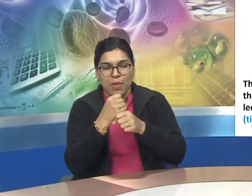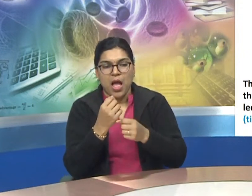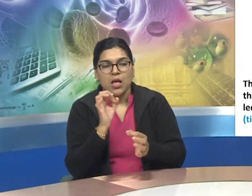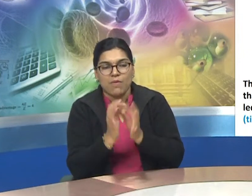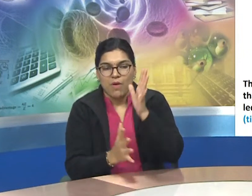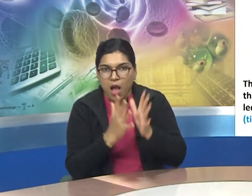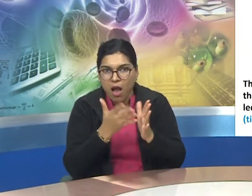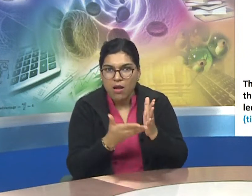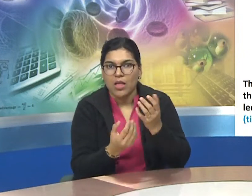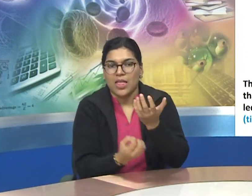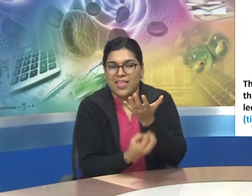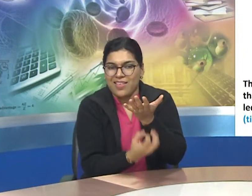plant wastes.